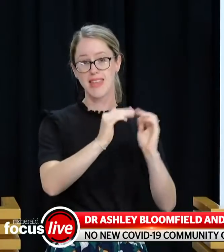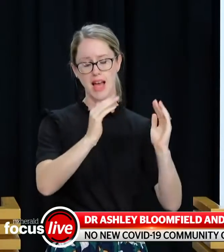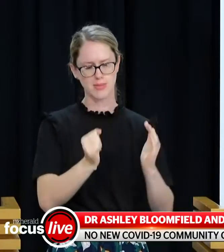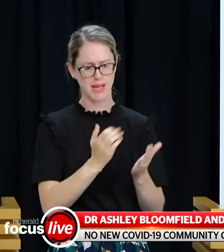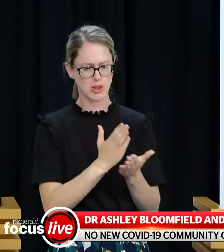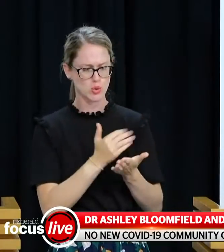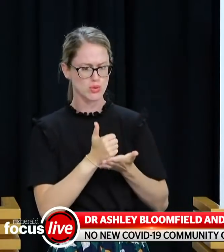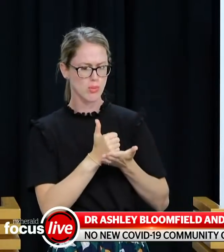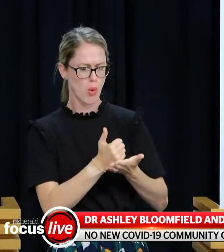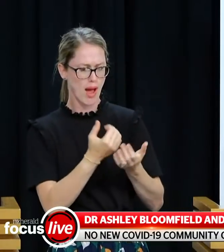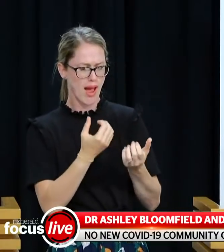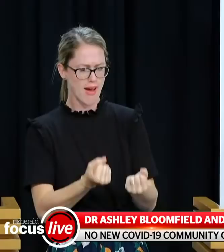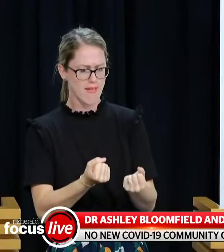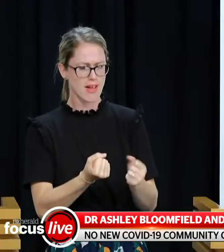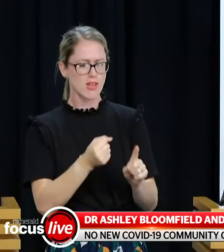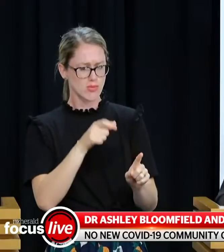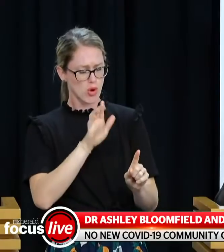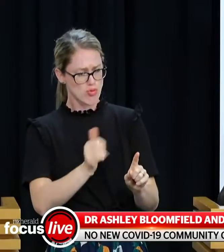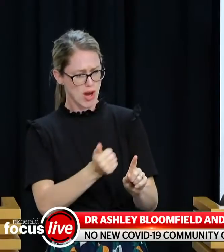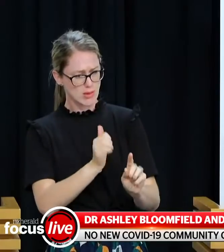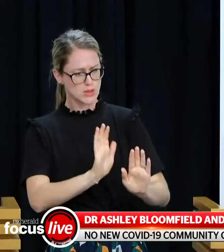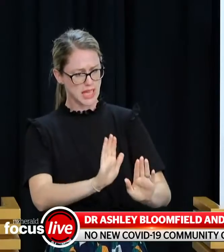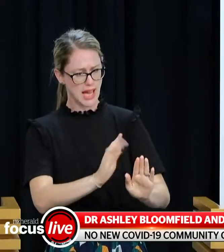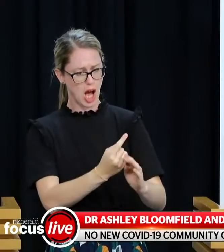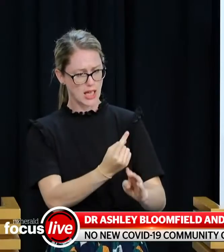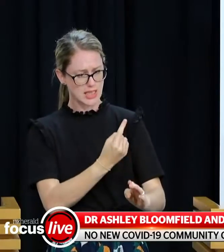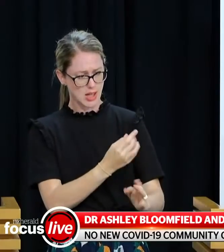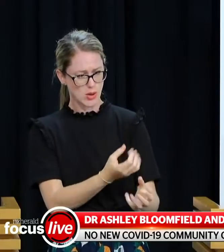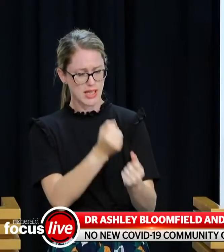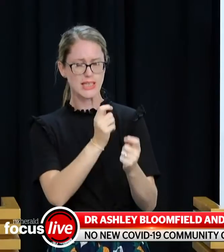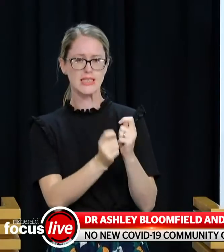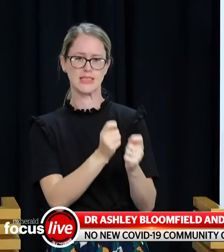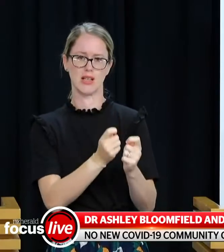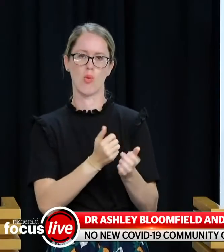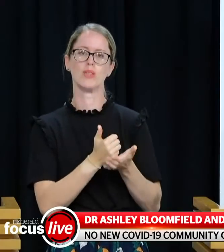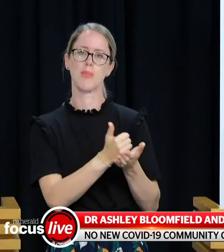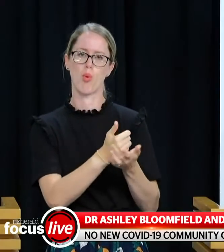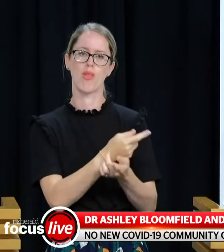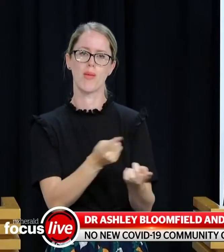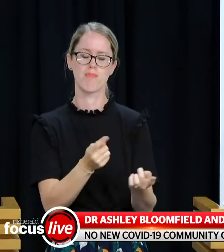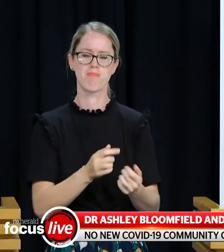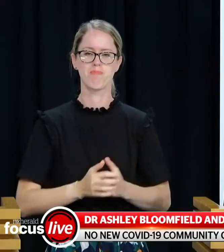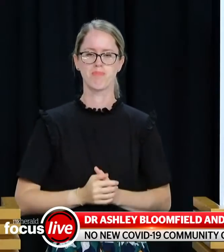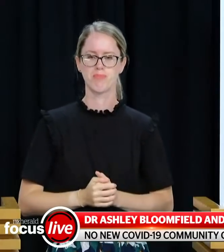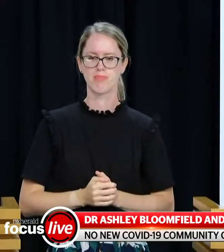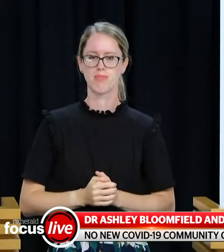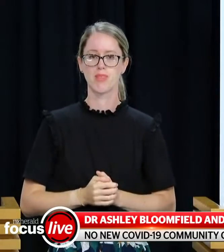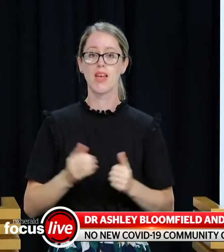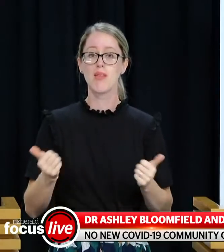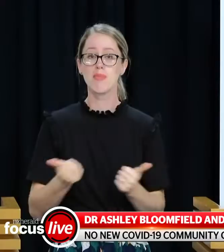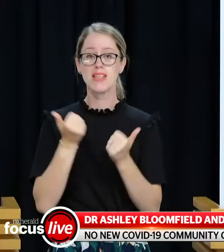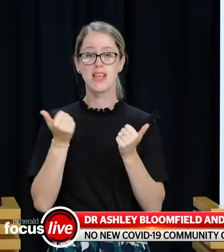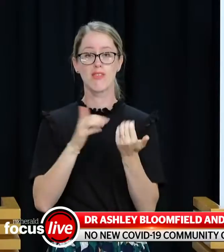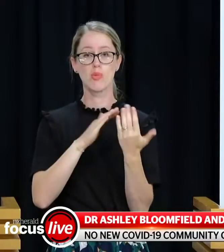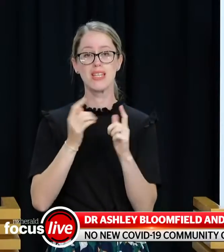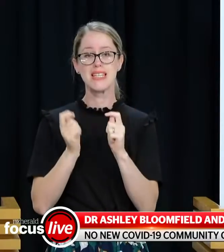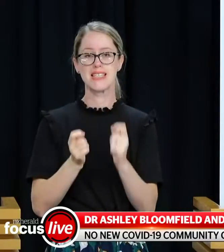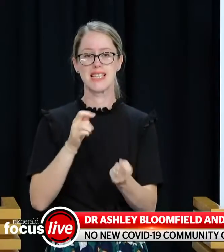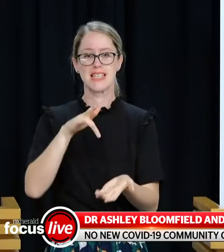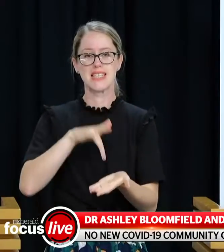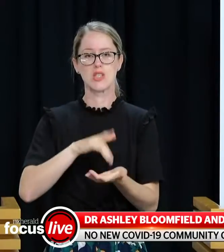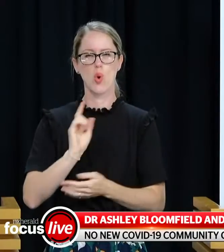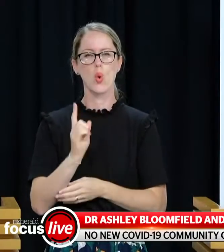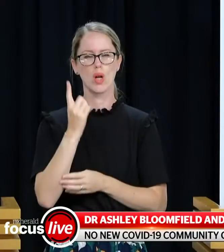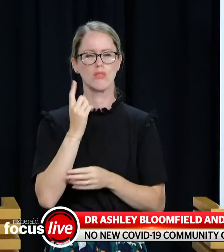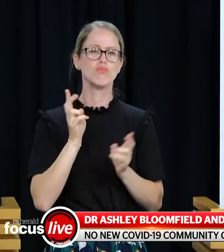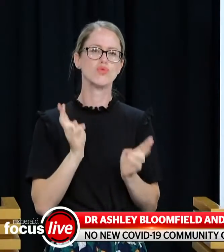support they need to remain isolated and to access testing. There are plenty of community testing centres available around Auckland